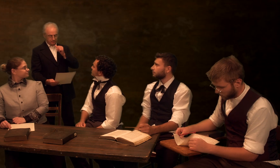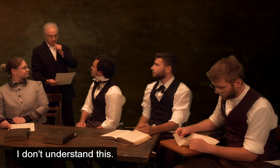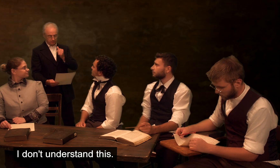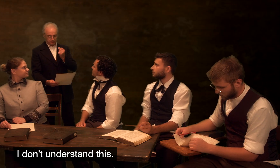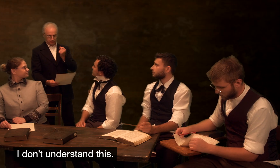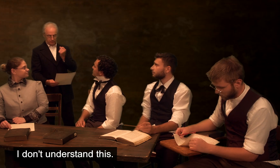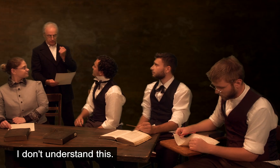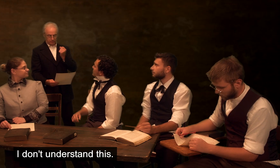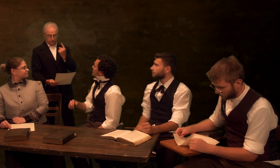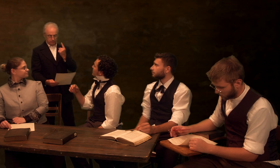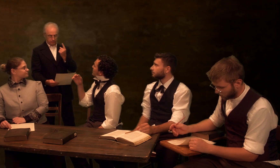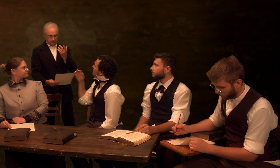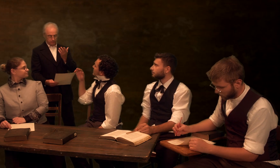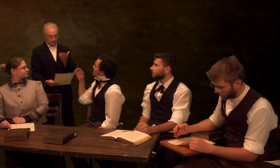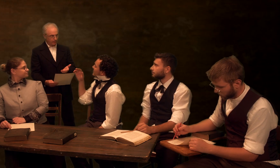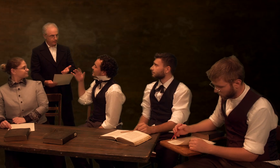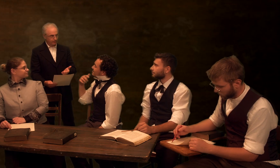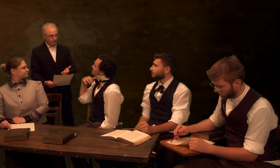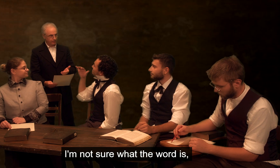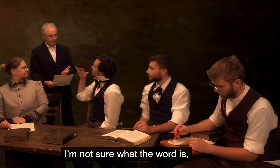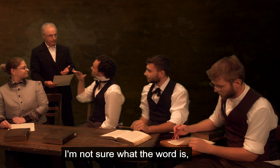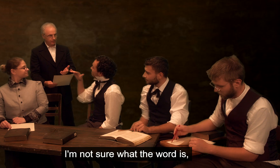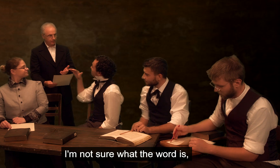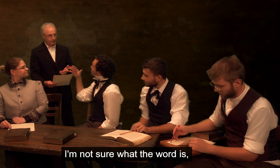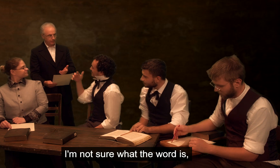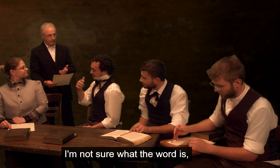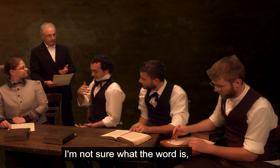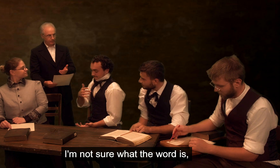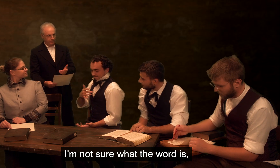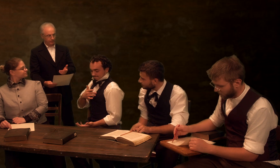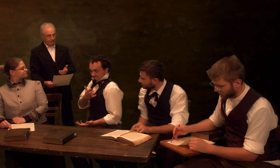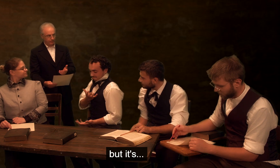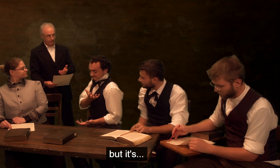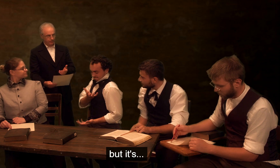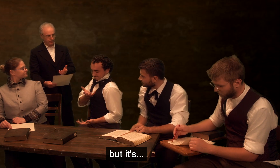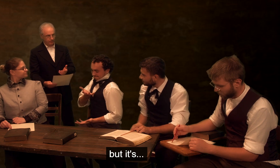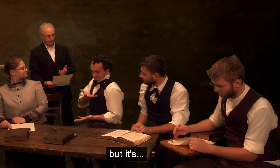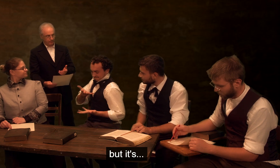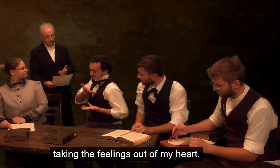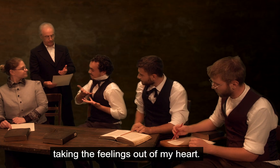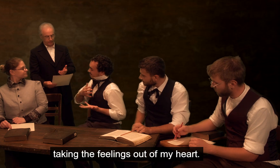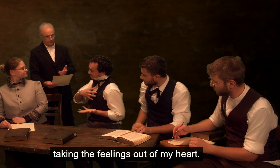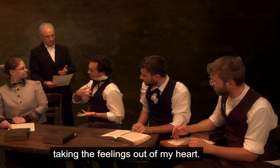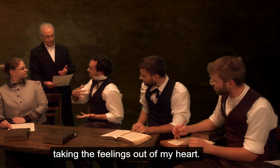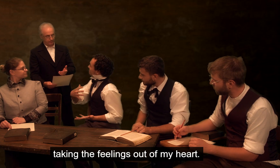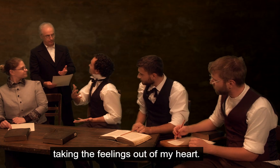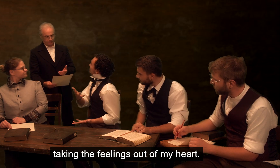I don't understand this. I'm not sure what the word is, but it's taking the feelings out of my